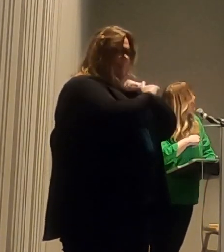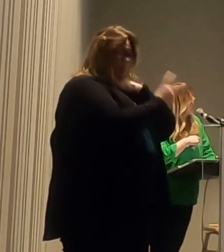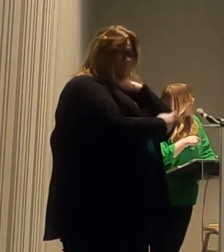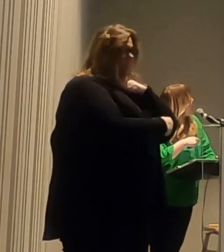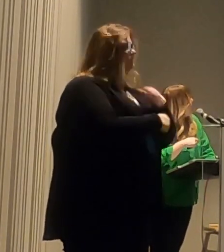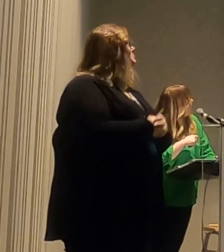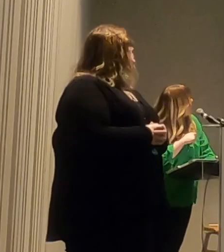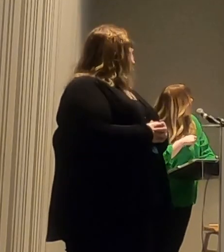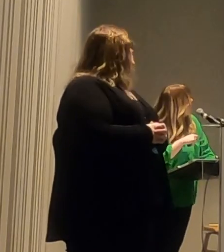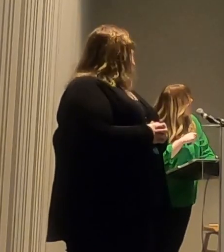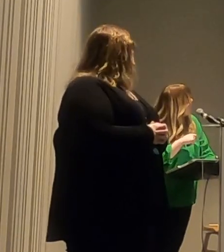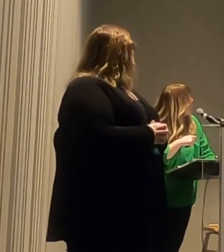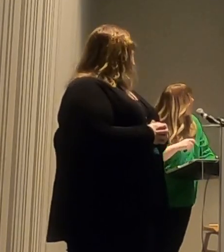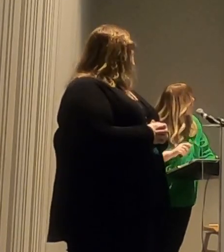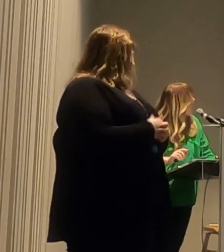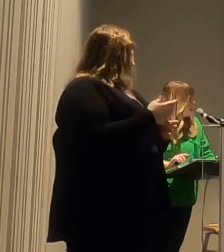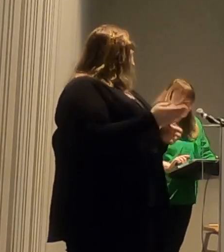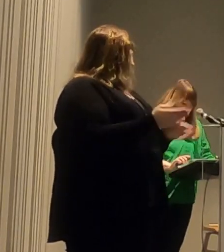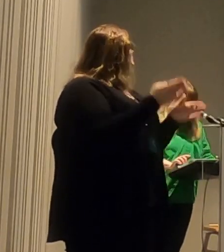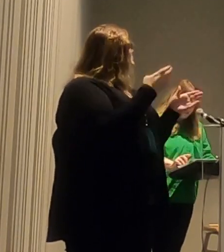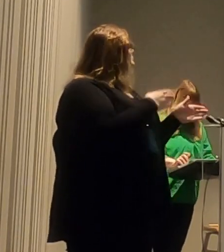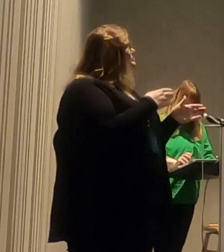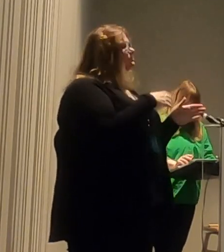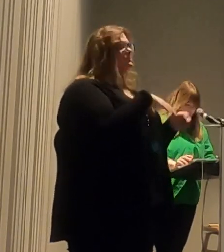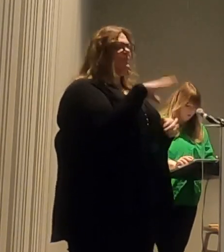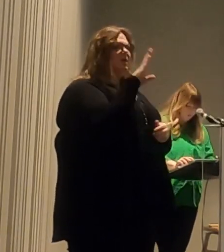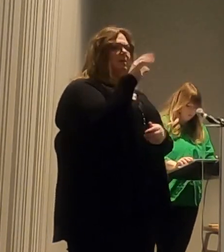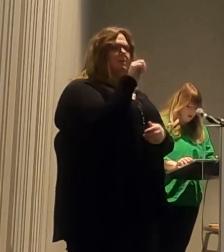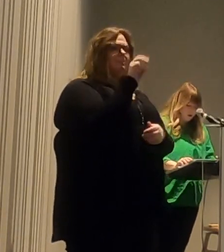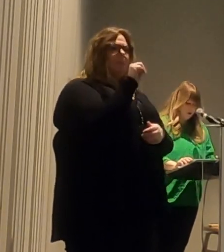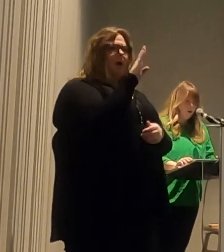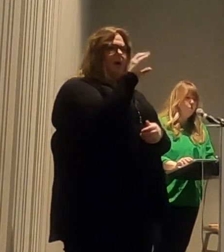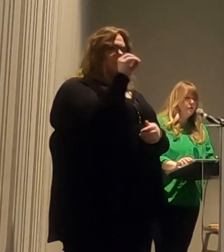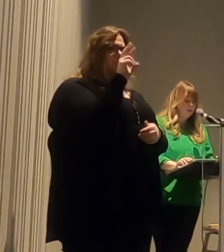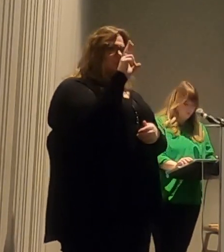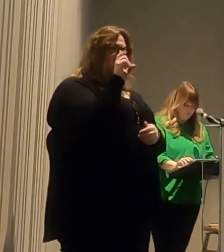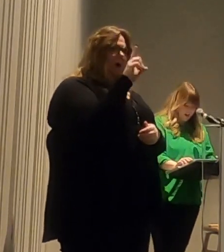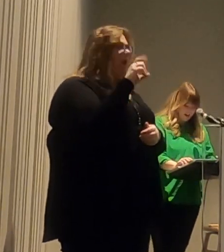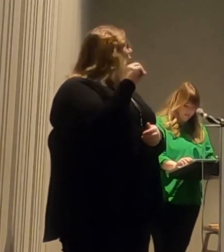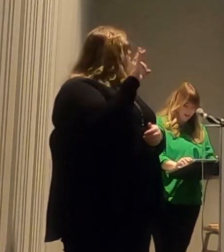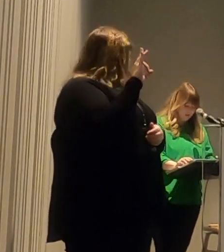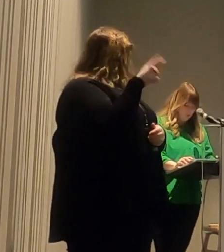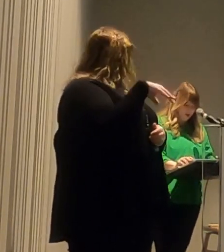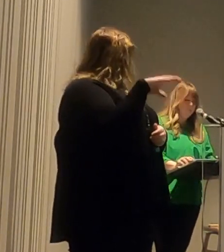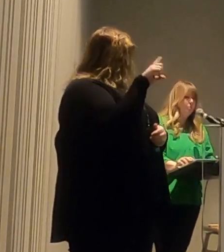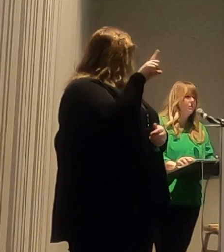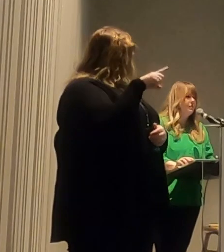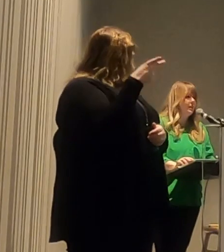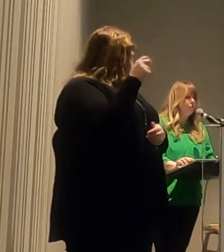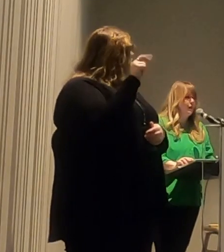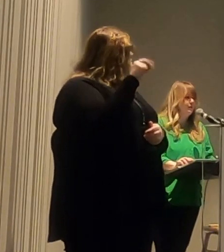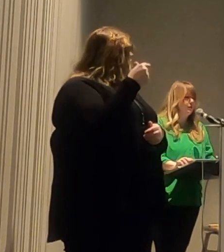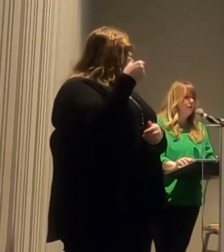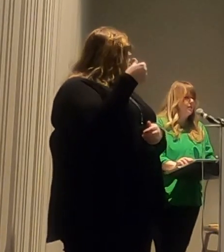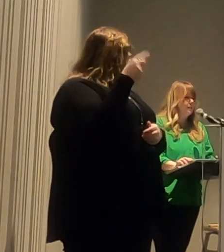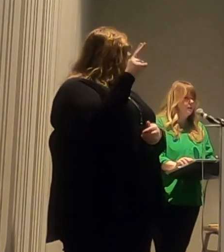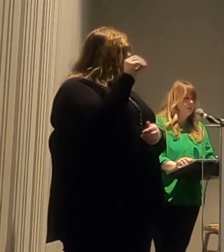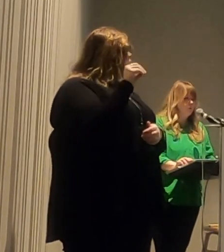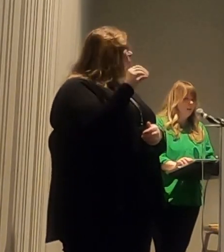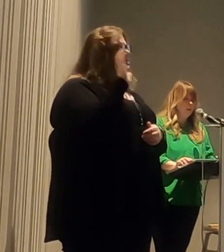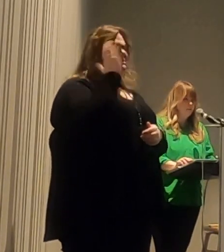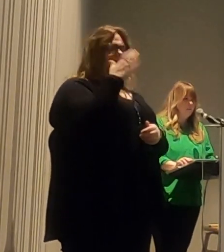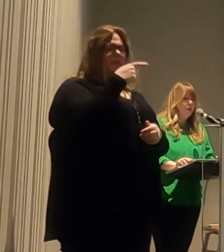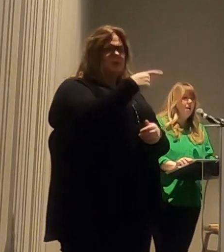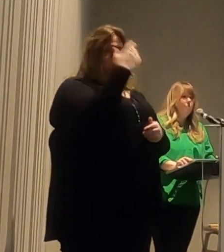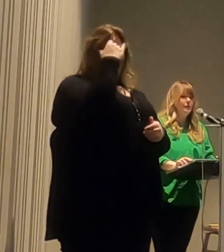To the side of that is the bamboo rod of Zhang Go. Go was known for having a white mule that could travel a long